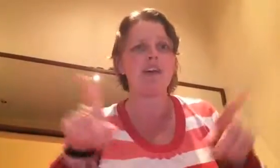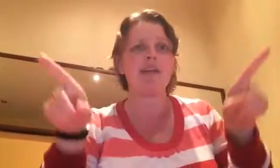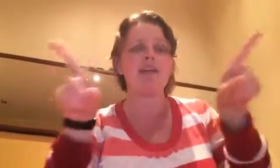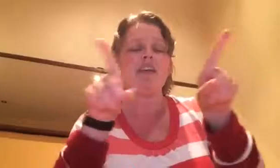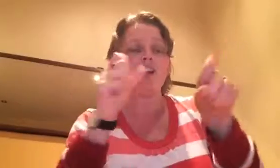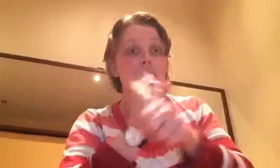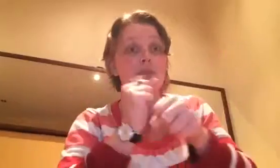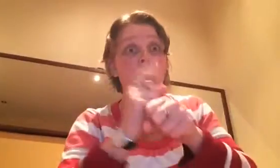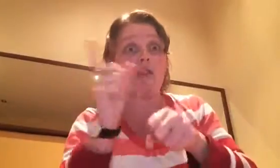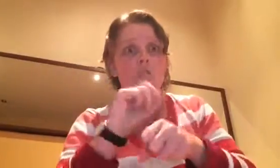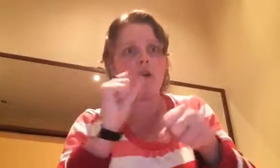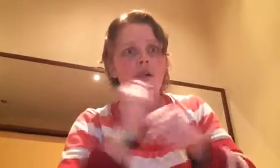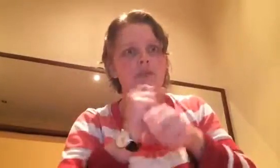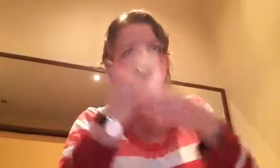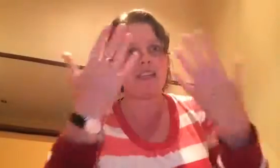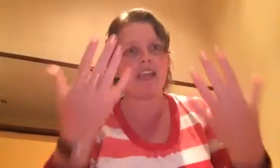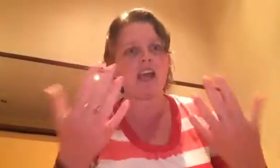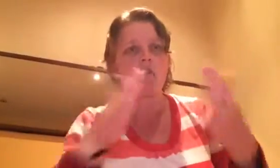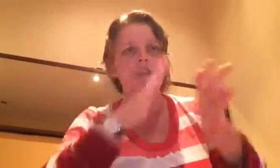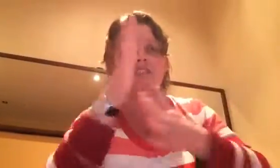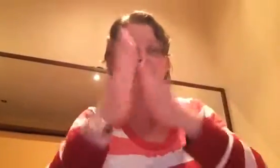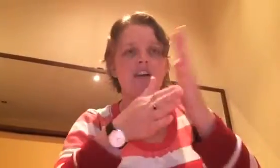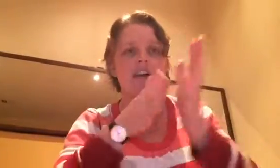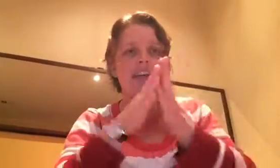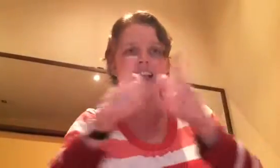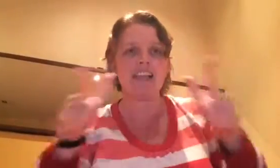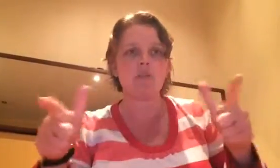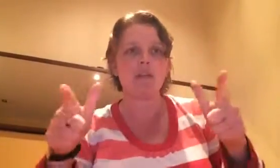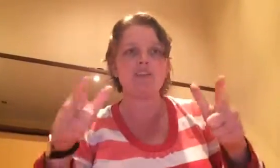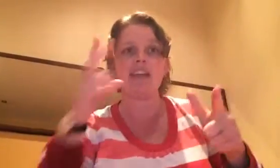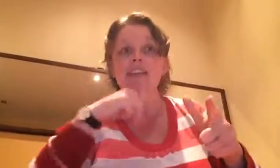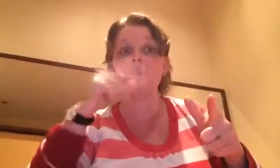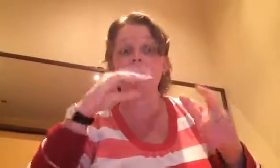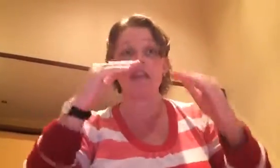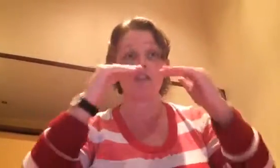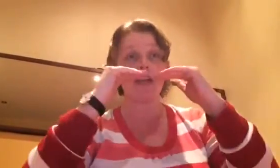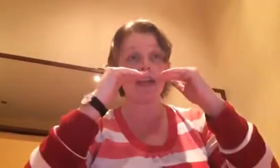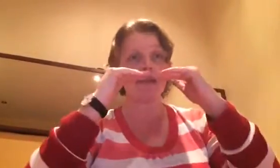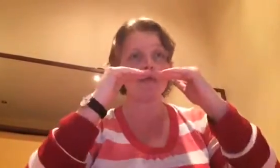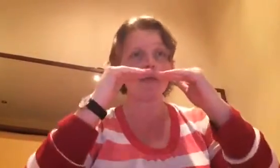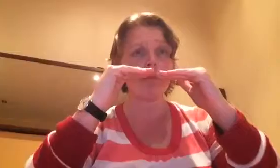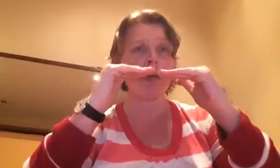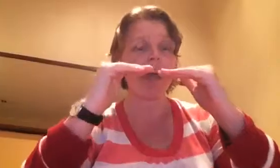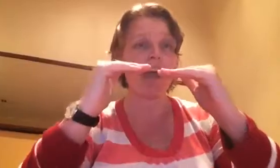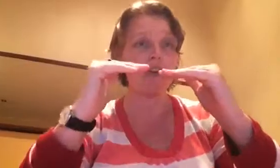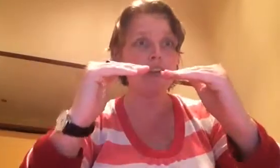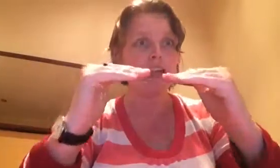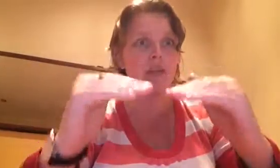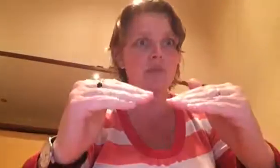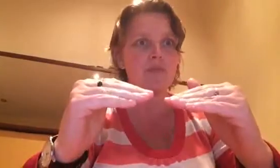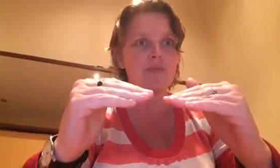time I'm doing what I'm doing now, which is sign language and speech, and I'm doing it parallel,